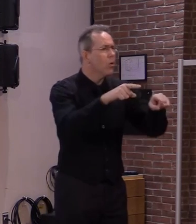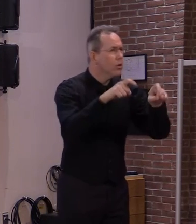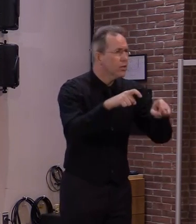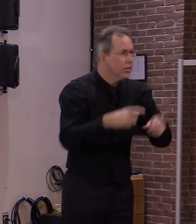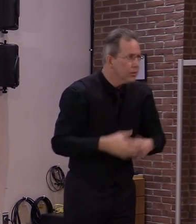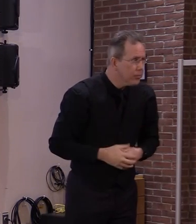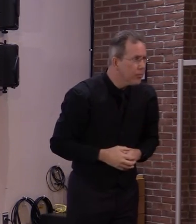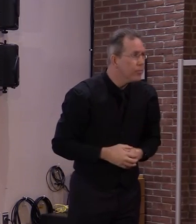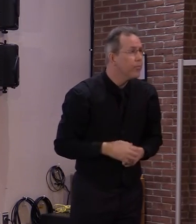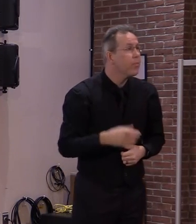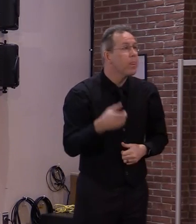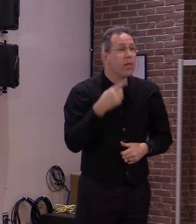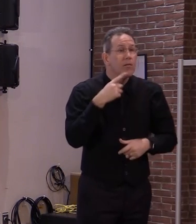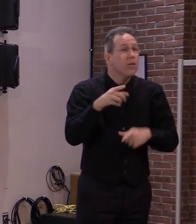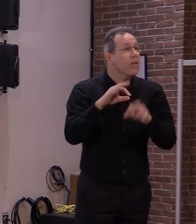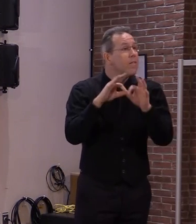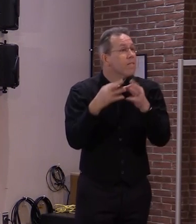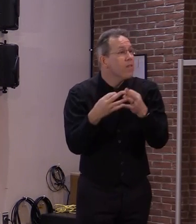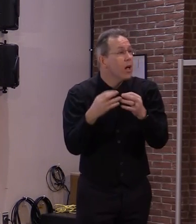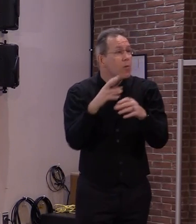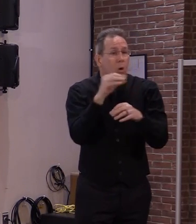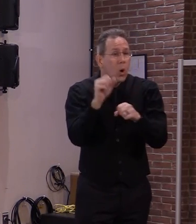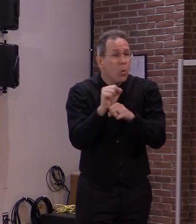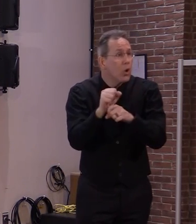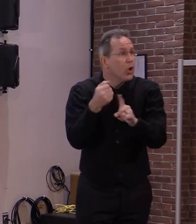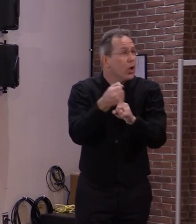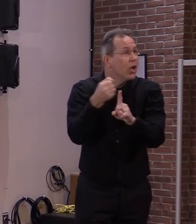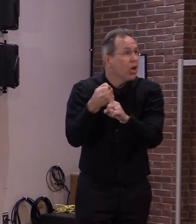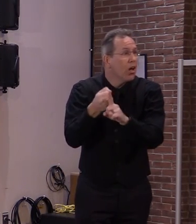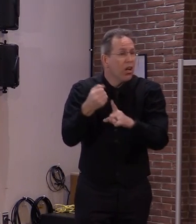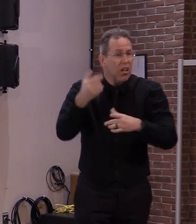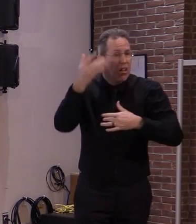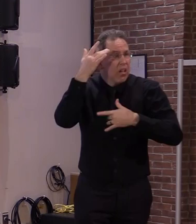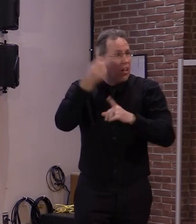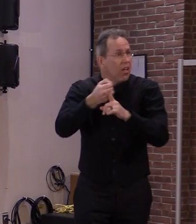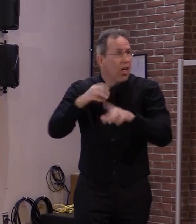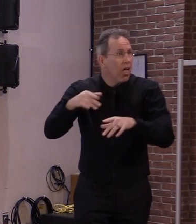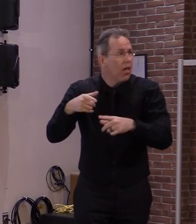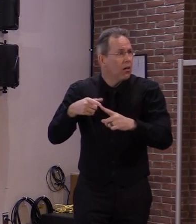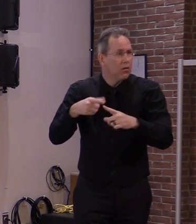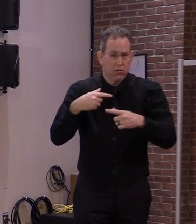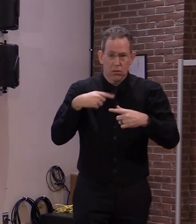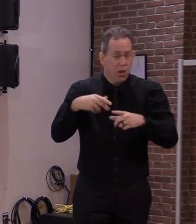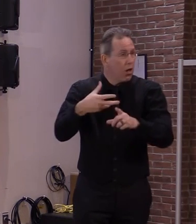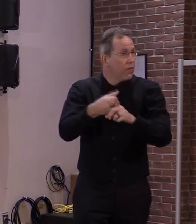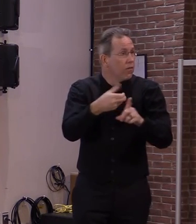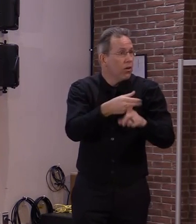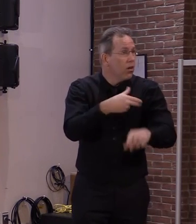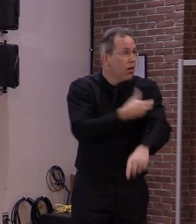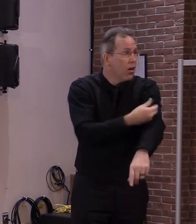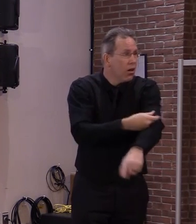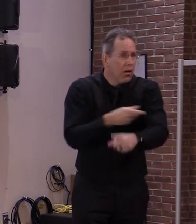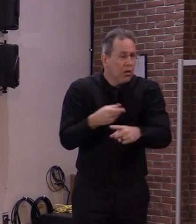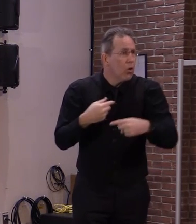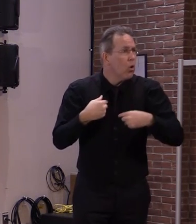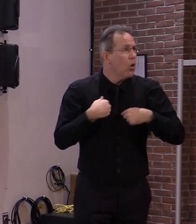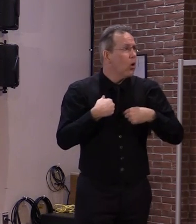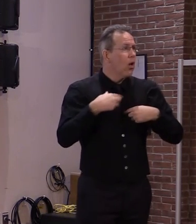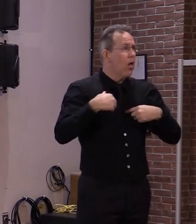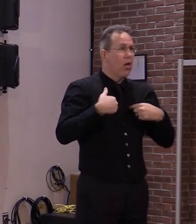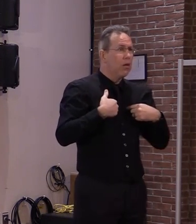for COVID-19, you haven't been vaccinated and gathered with people you don't live with, you should get tested before